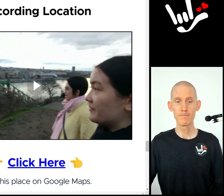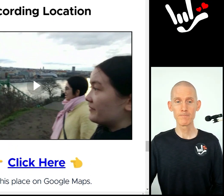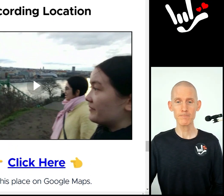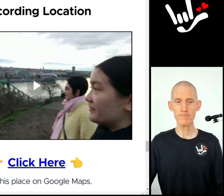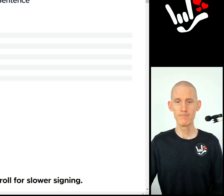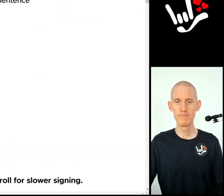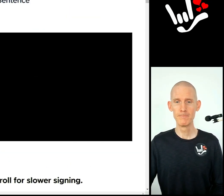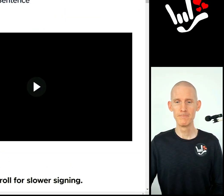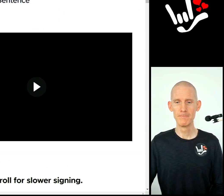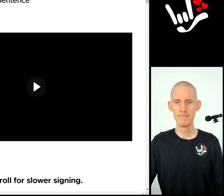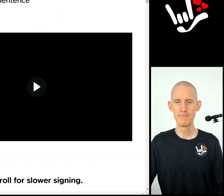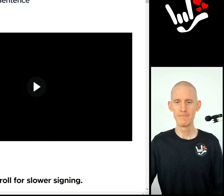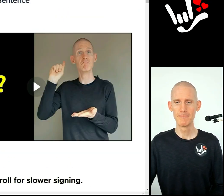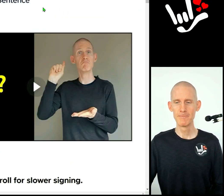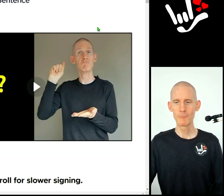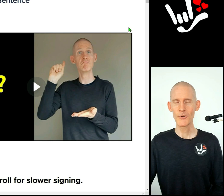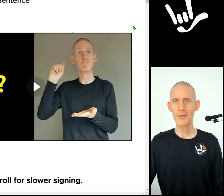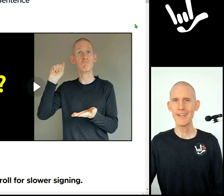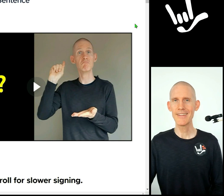sentence.